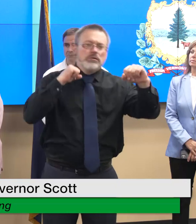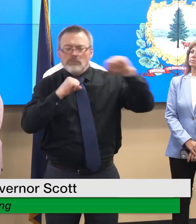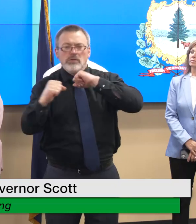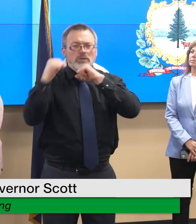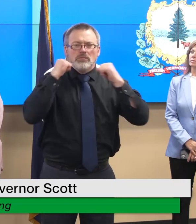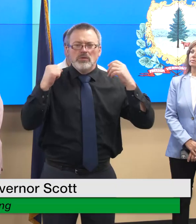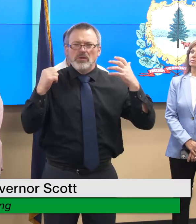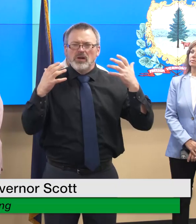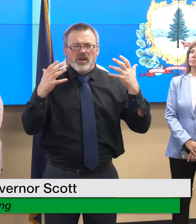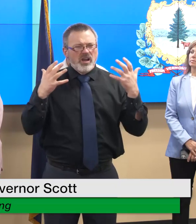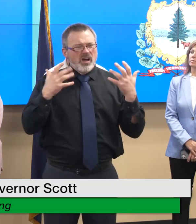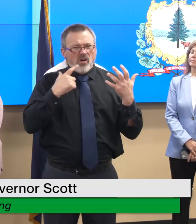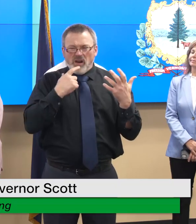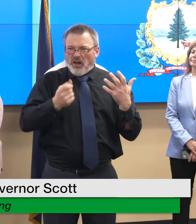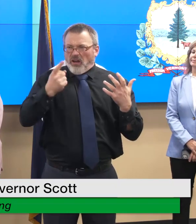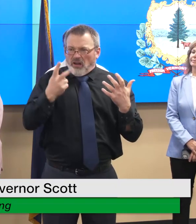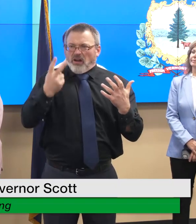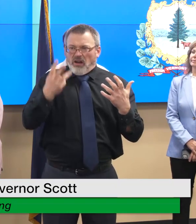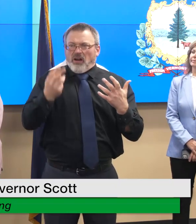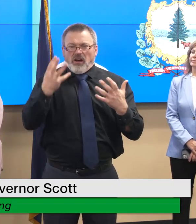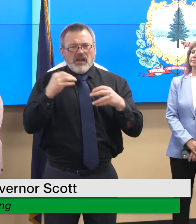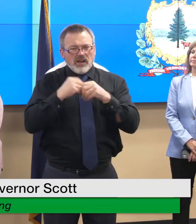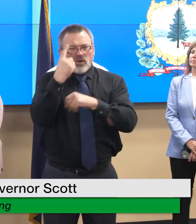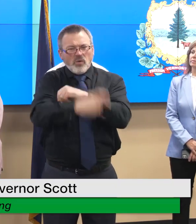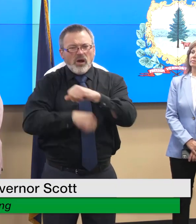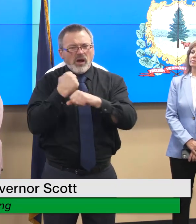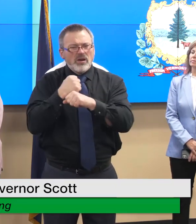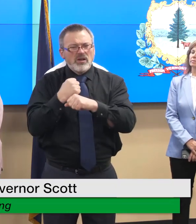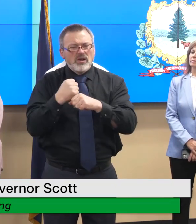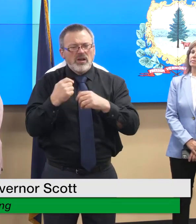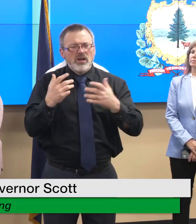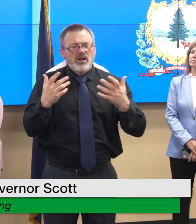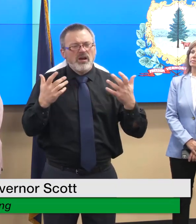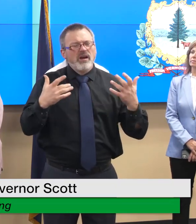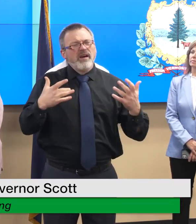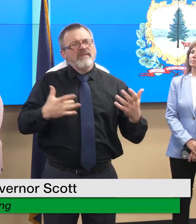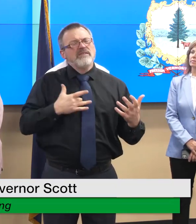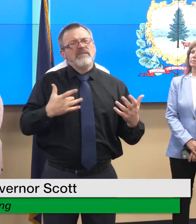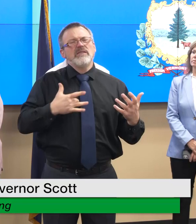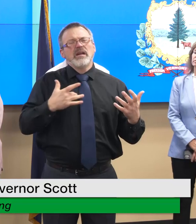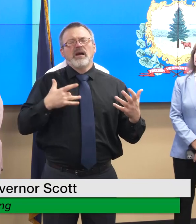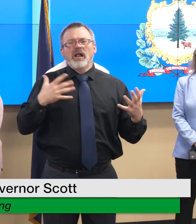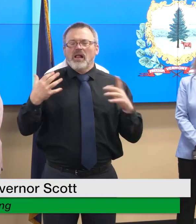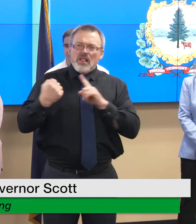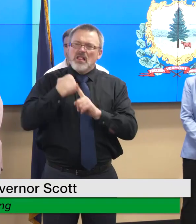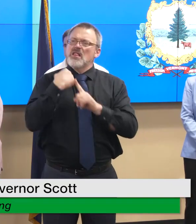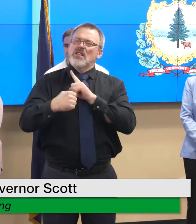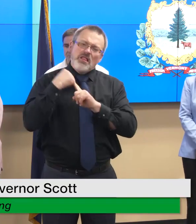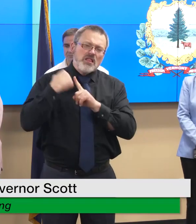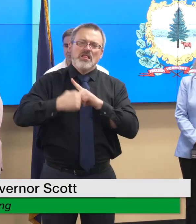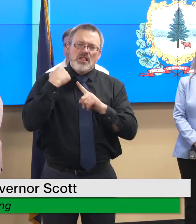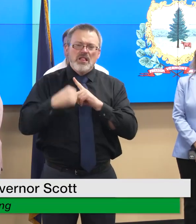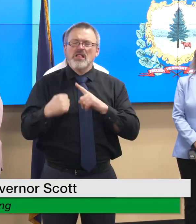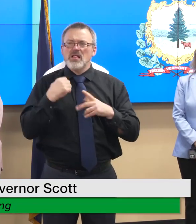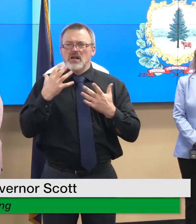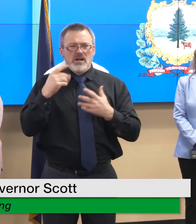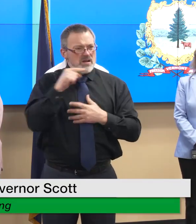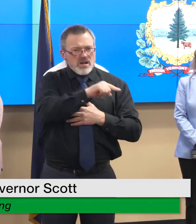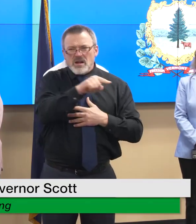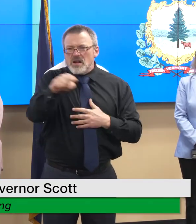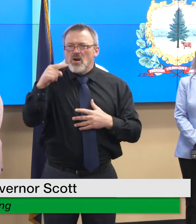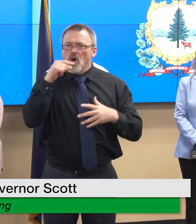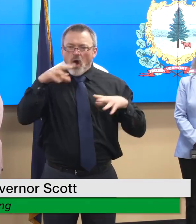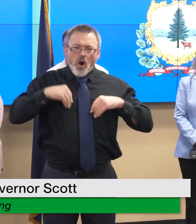it a kick in the teeth. Now, with many families and business owners, not to mention municipal leaders,